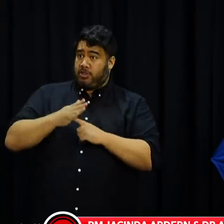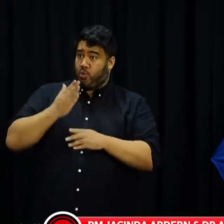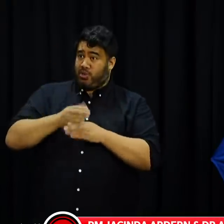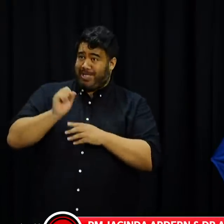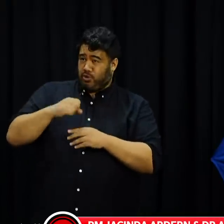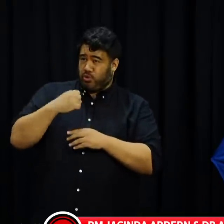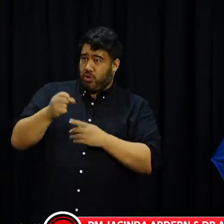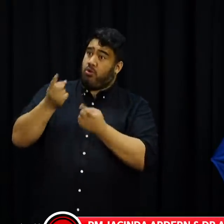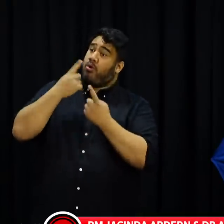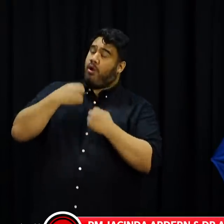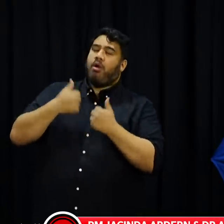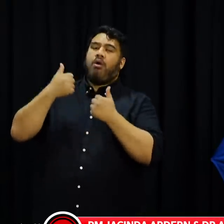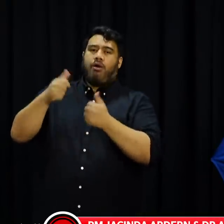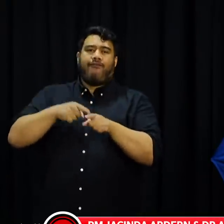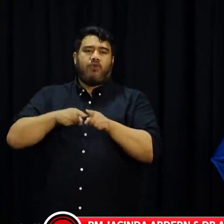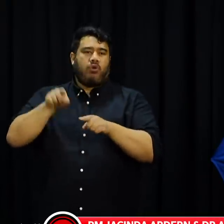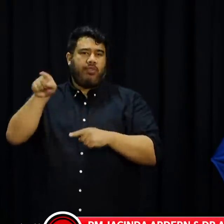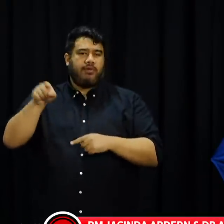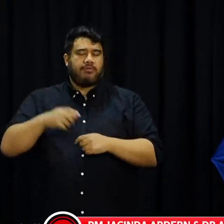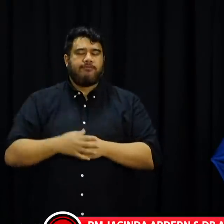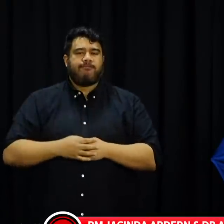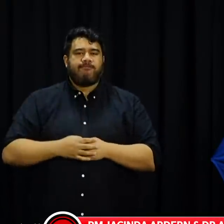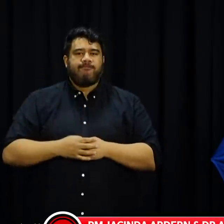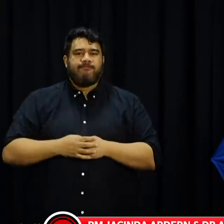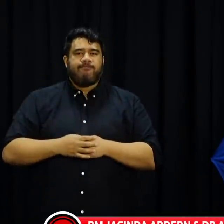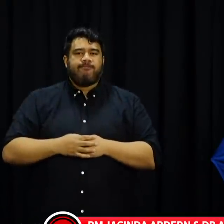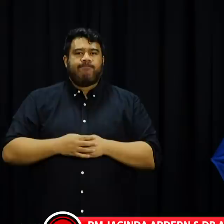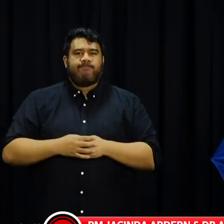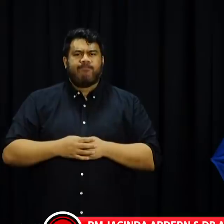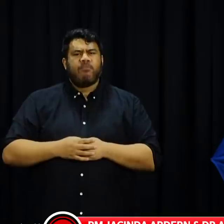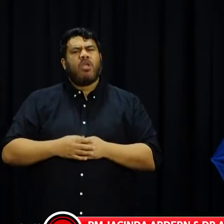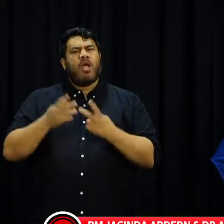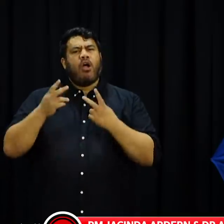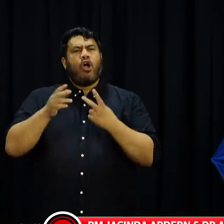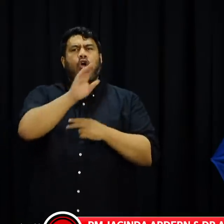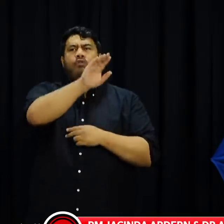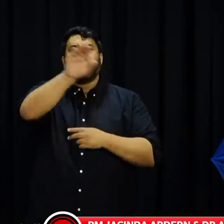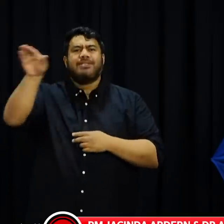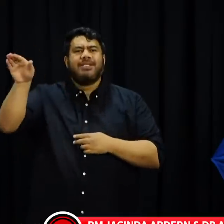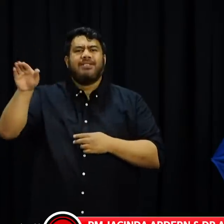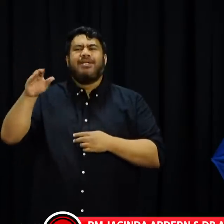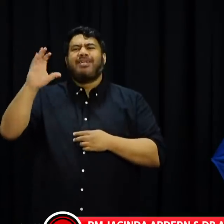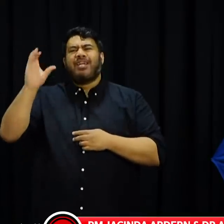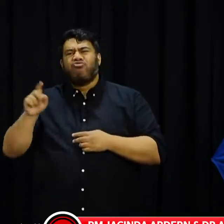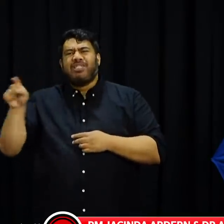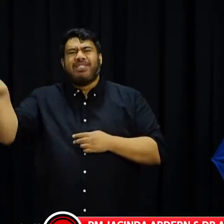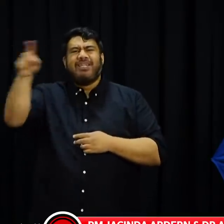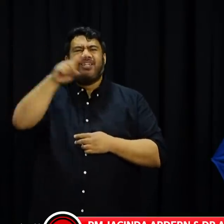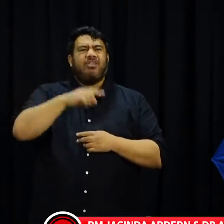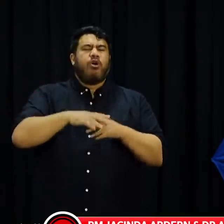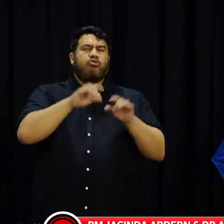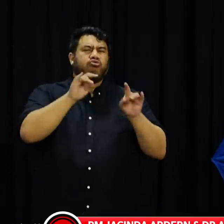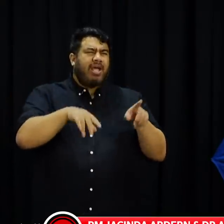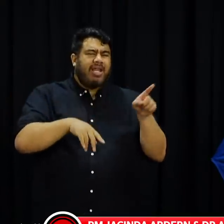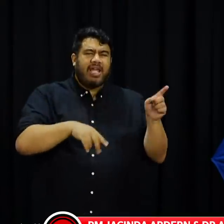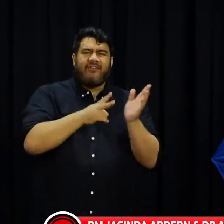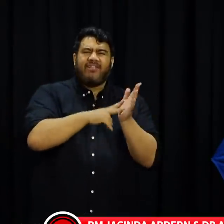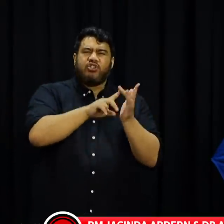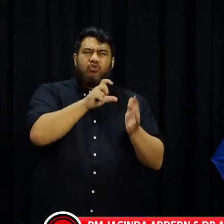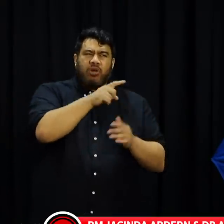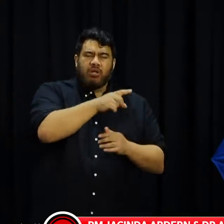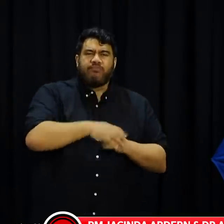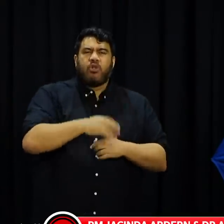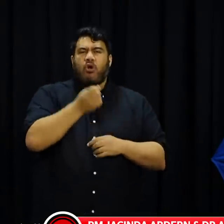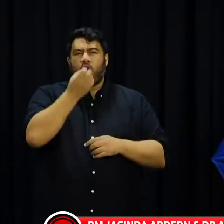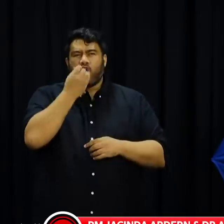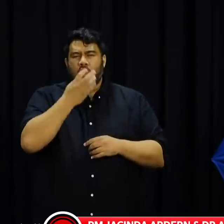essential worker. So we have seen in other countries and jurisdictions, like in Victoria, in Hong Kong and in